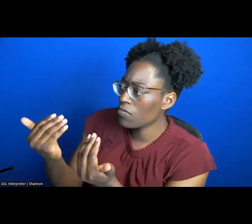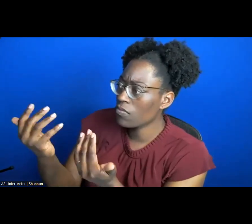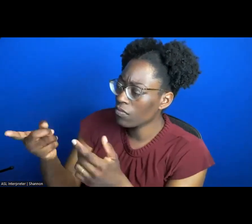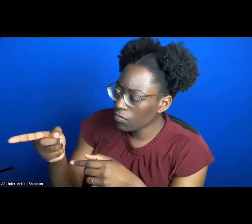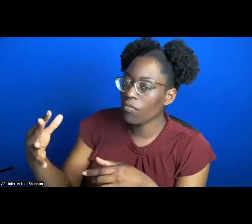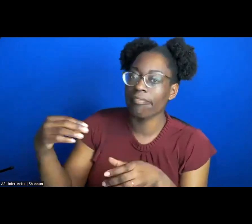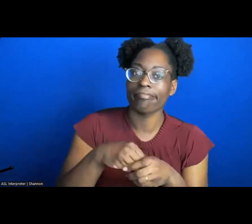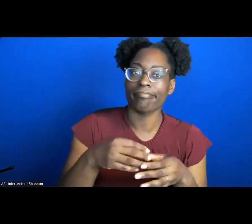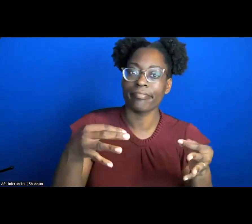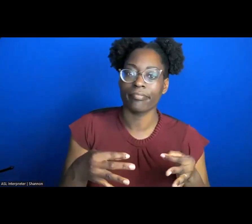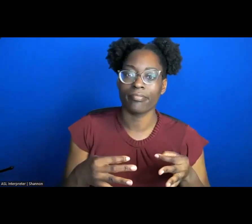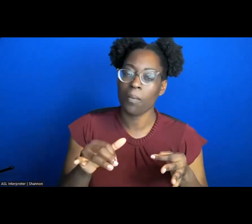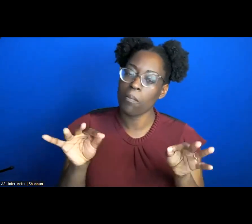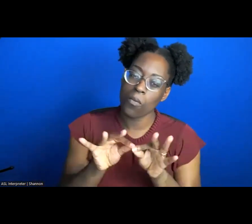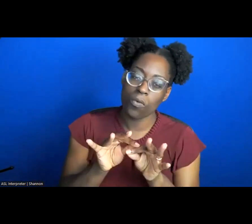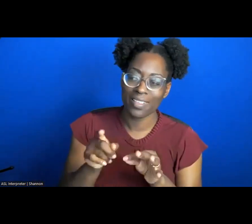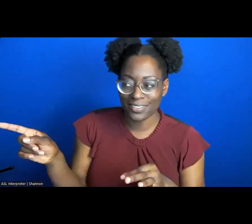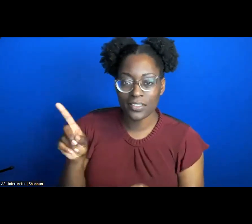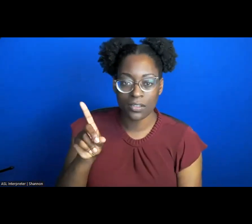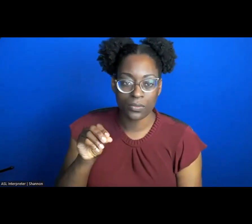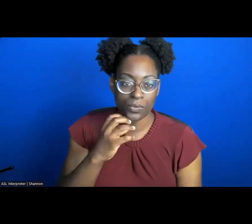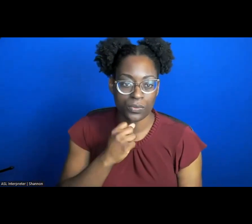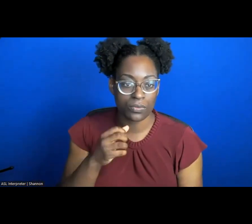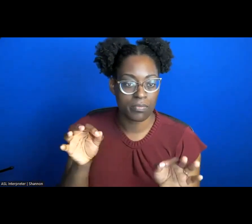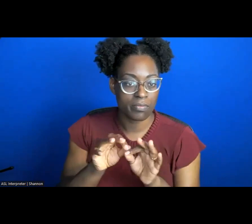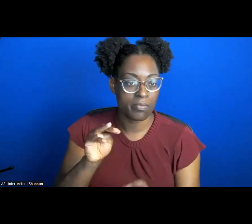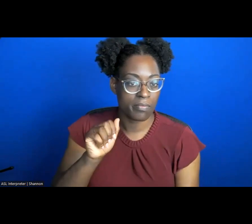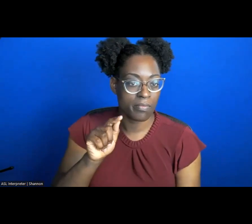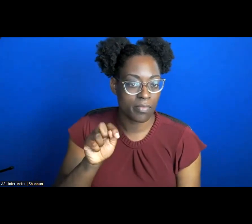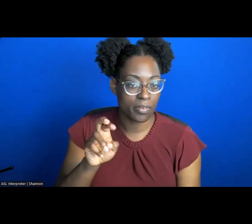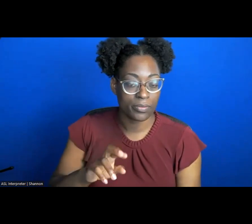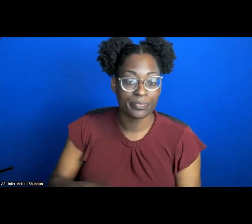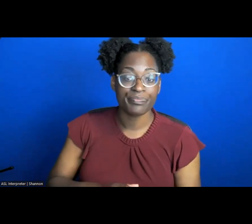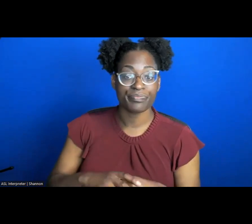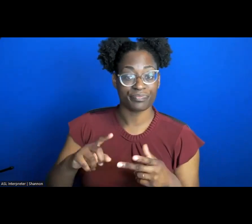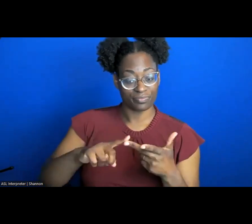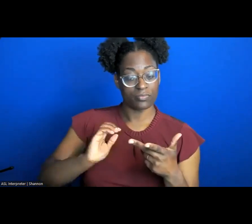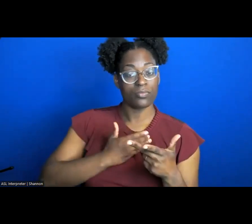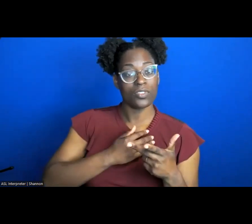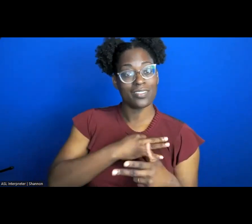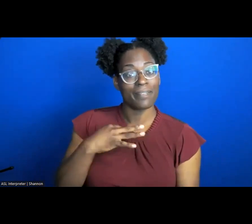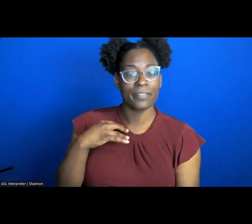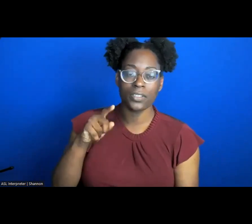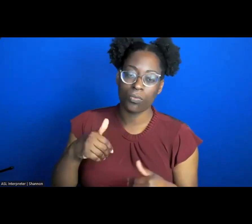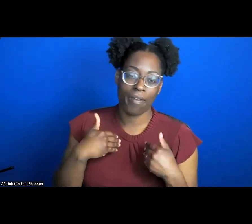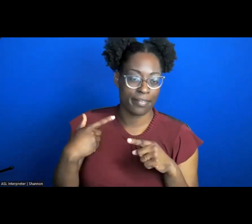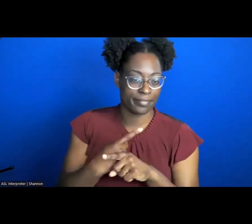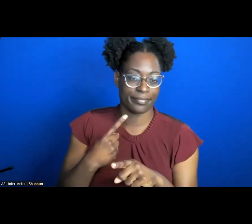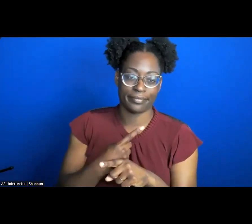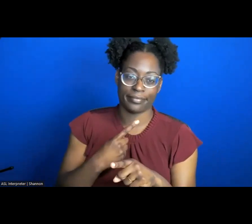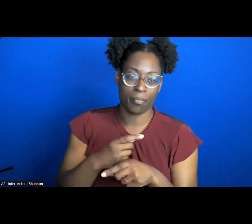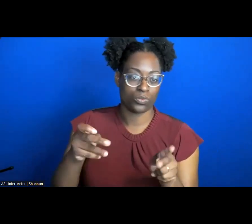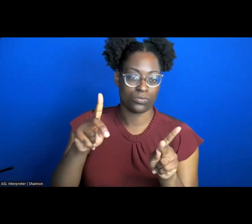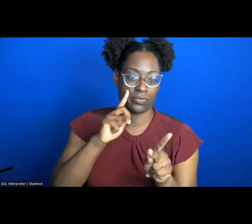And then last, I'll say our staff need to be provided with regular growth opportunities for career pathways.